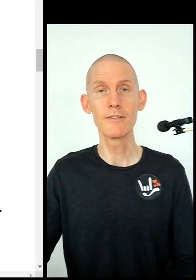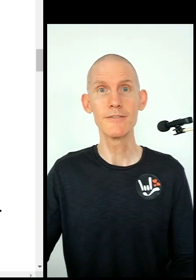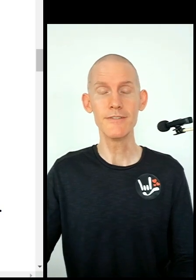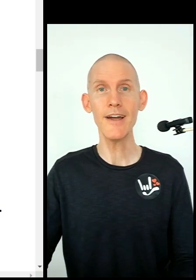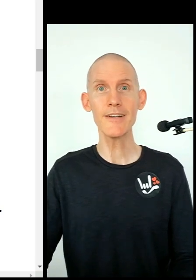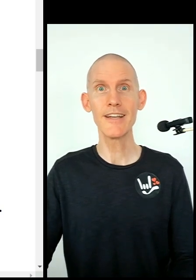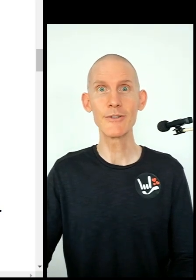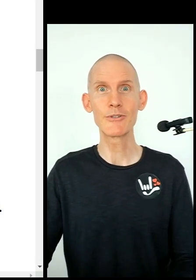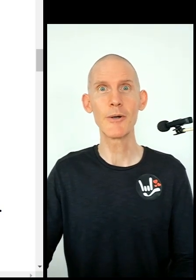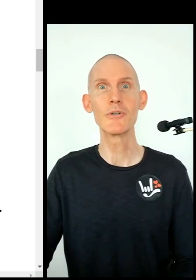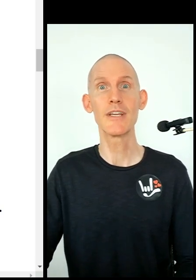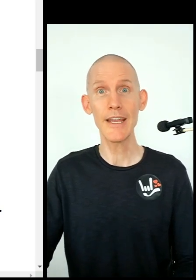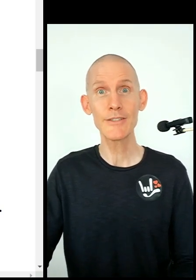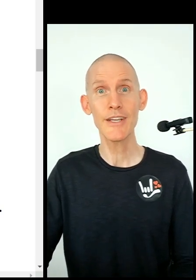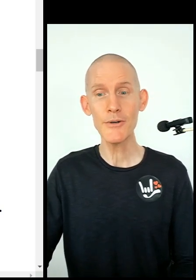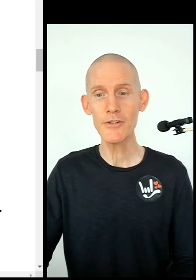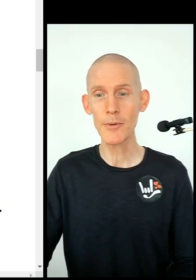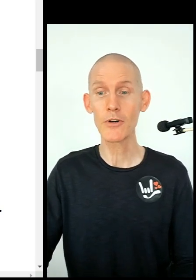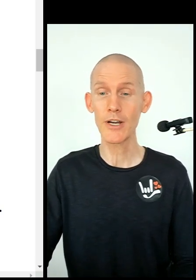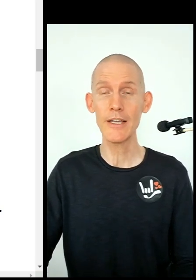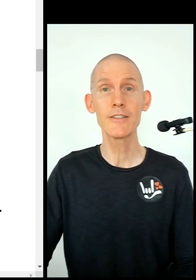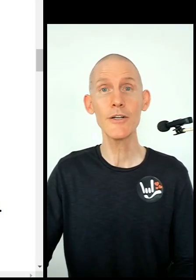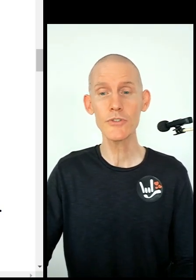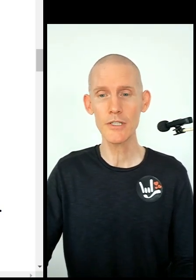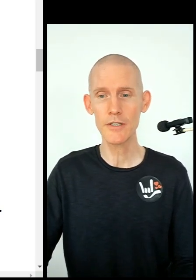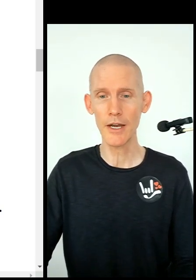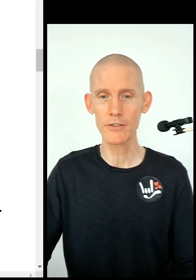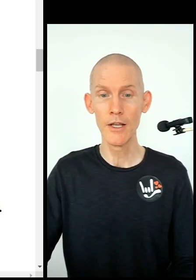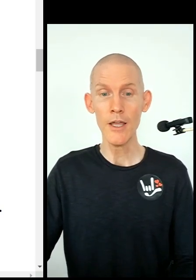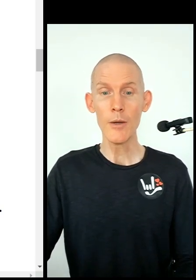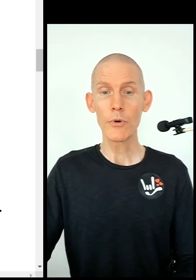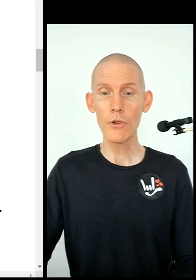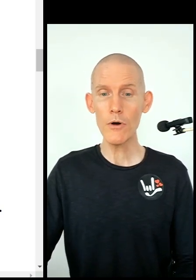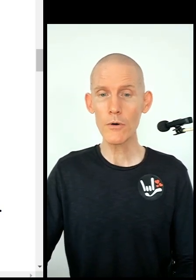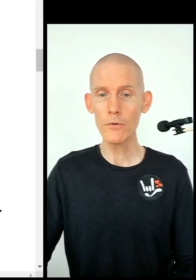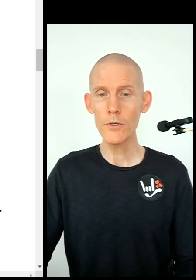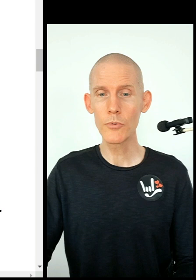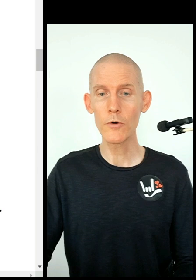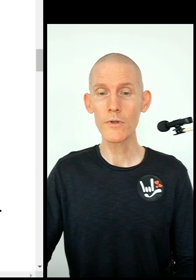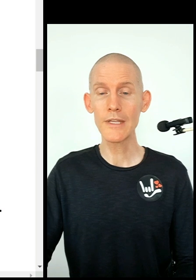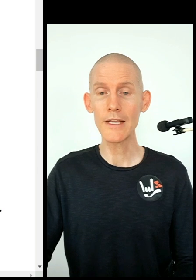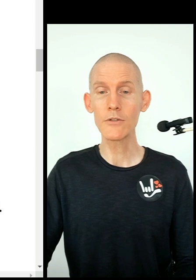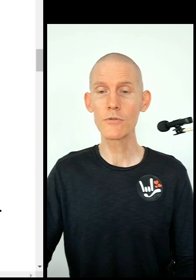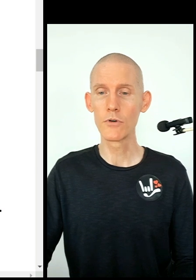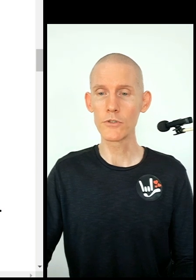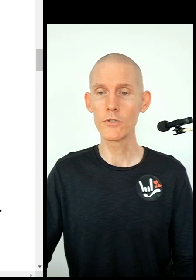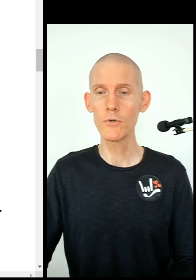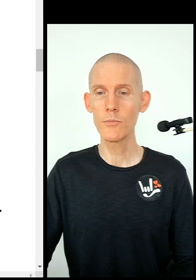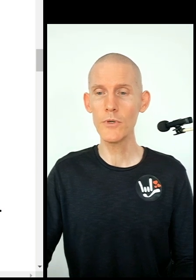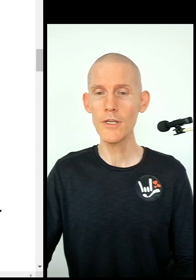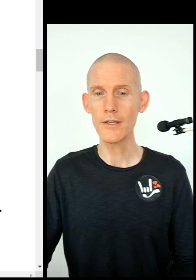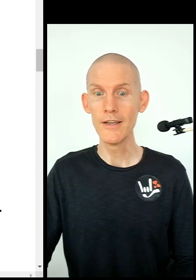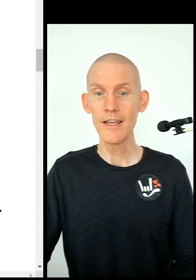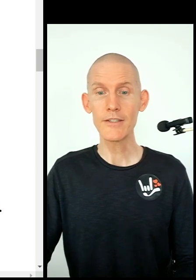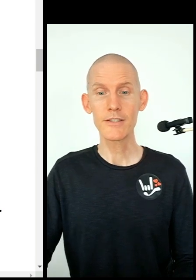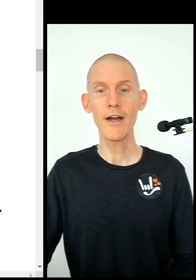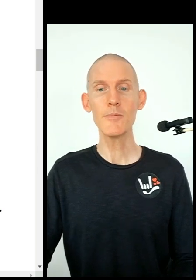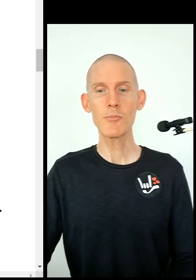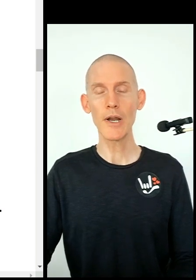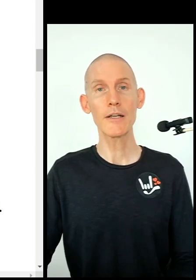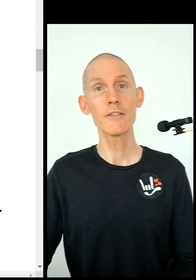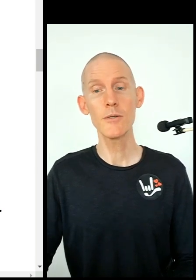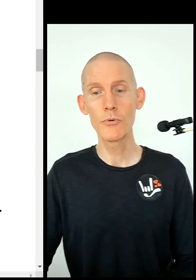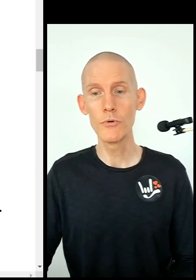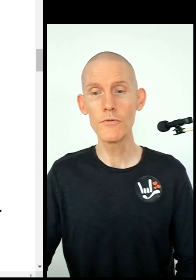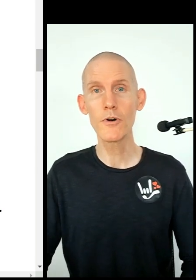but it's not English grammar, it's ASL grammar, ASL syntax. Below, we put what the English version would be. It's